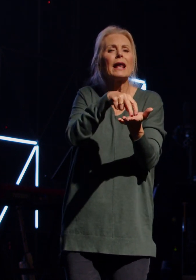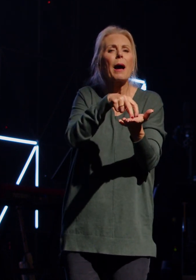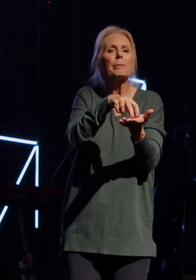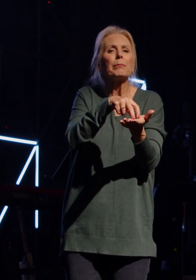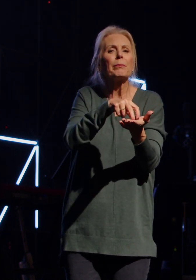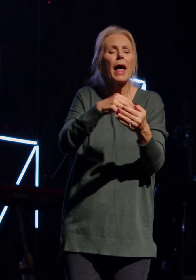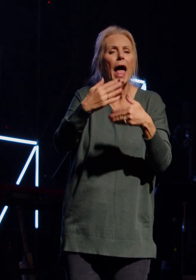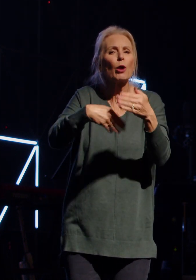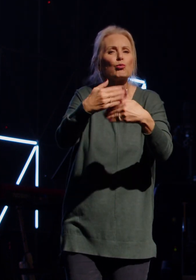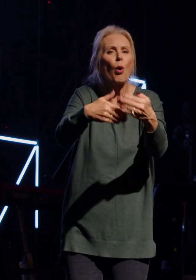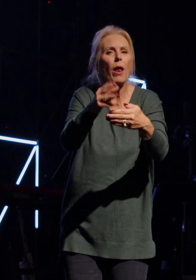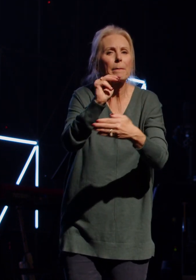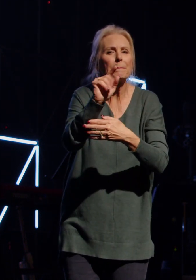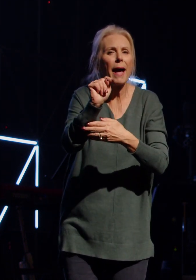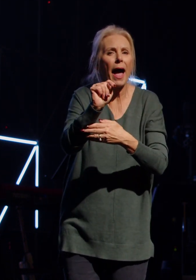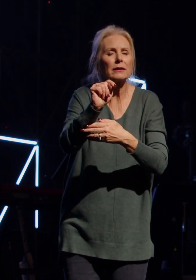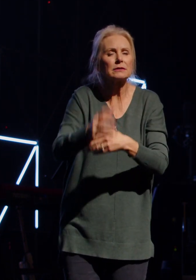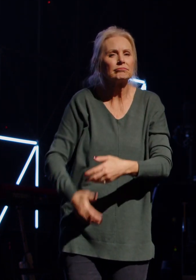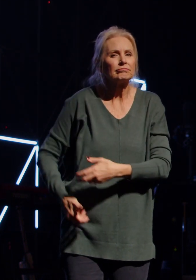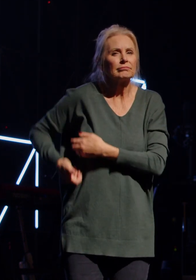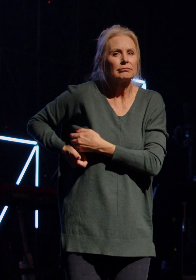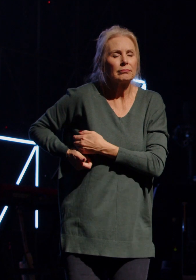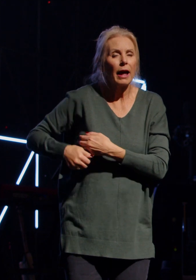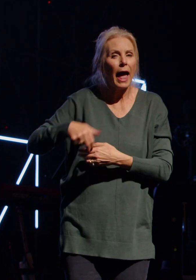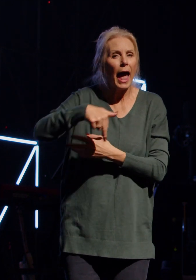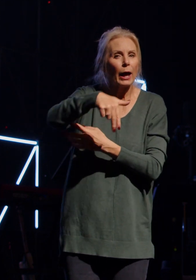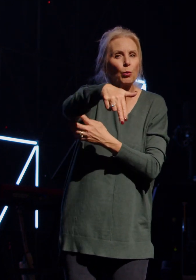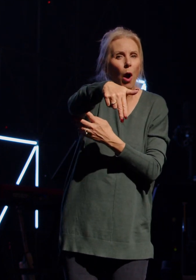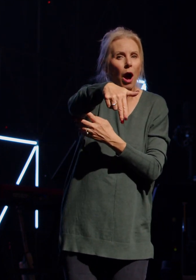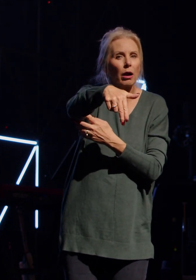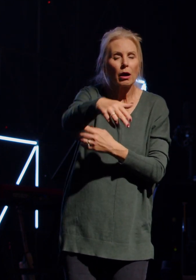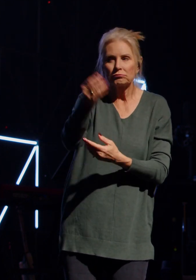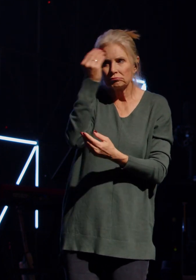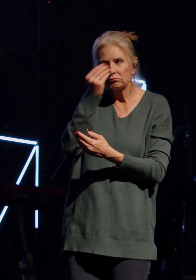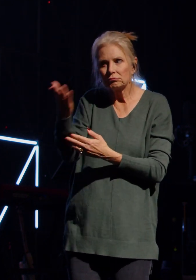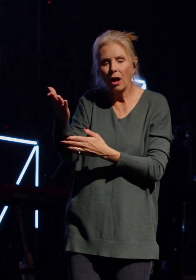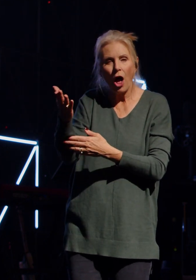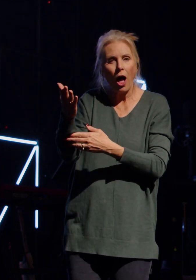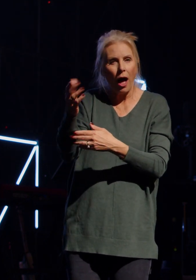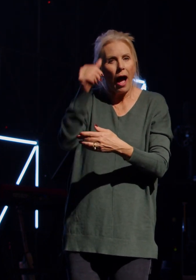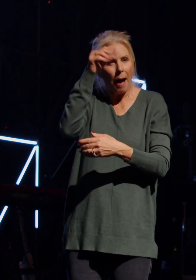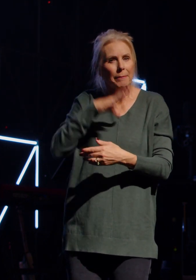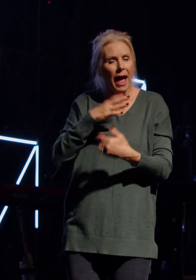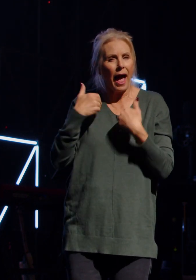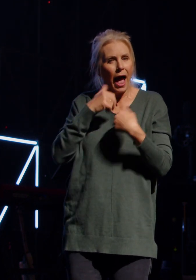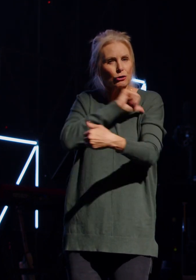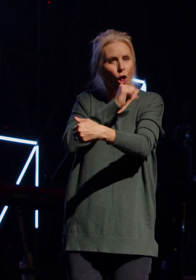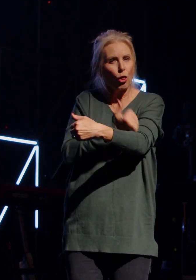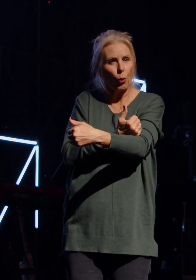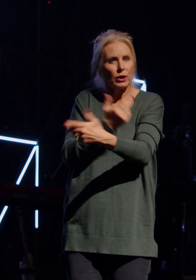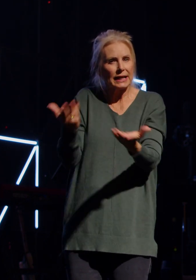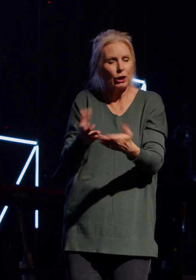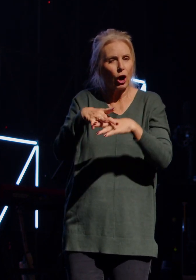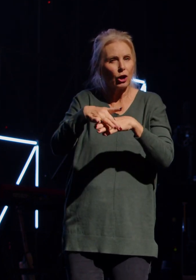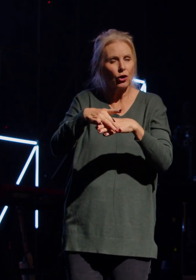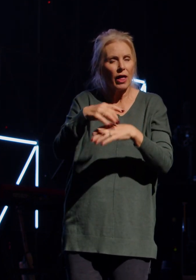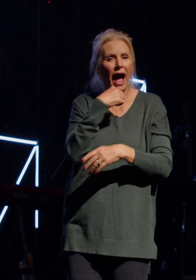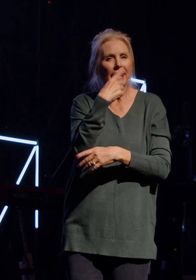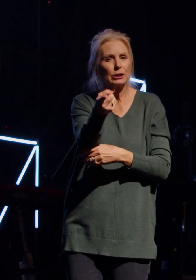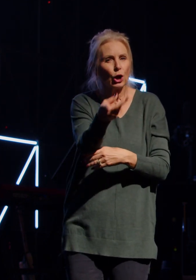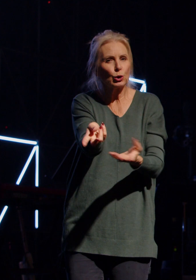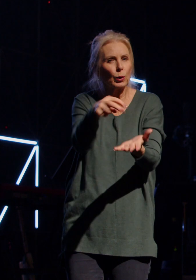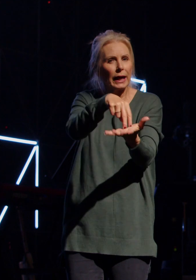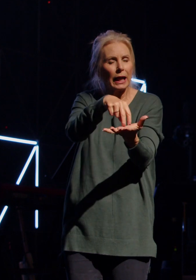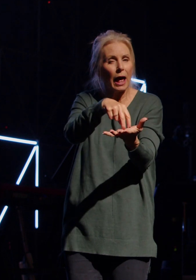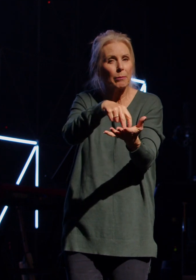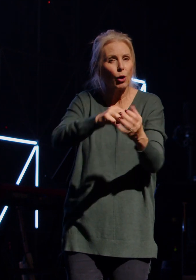walk?' But I want you to know that the Son of Man has authority on earth to forgive sins." So he said to them, "I tell you, get up, take your mat,